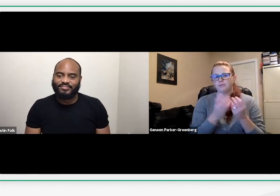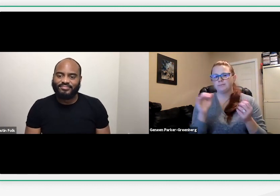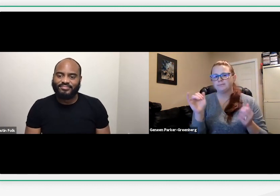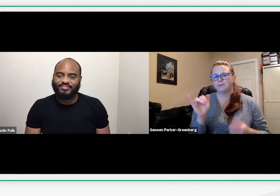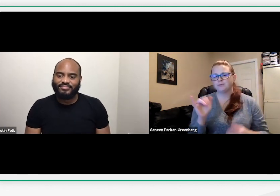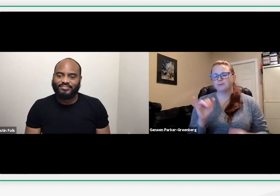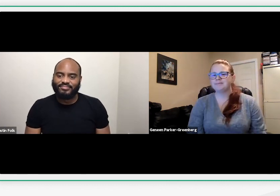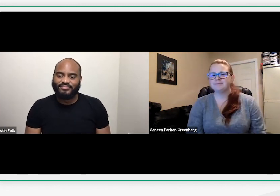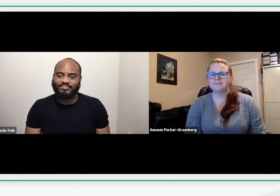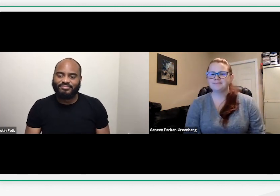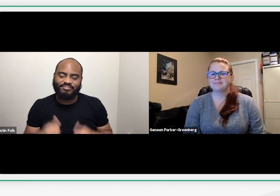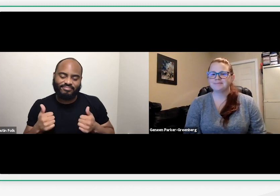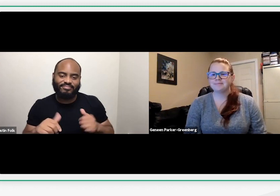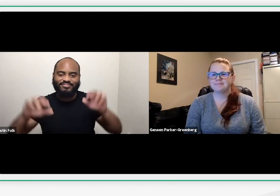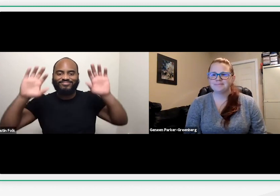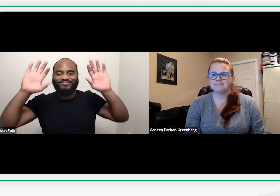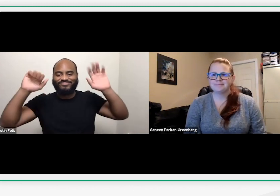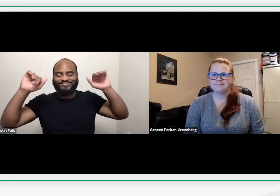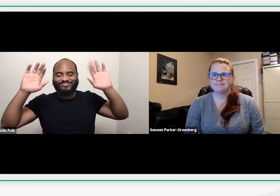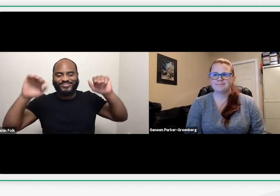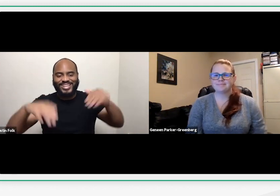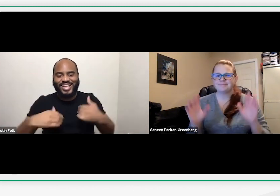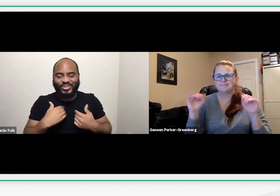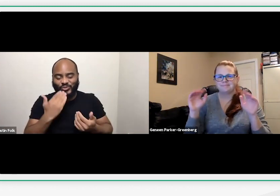Yes, thank you also for inviting me to be a